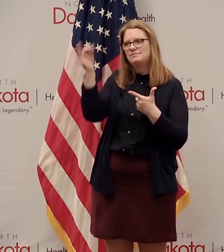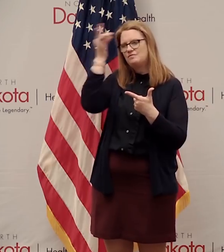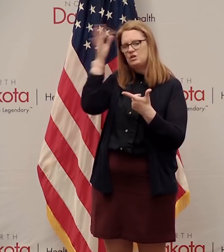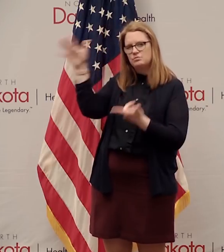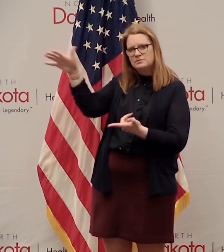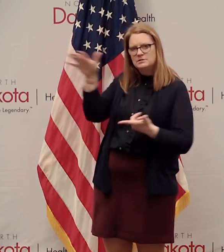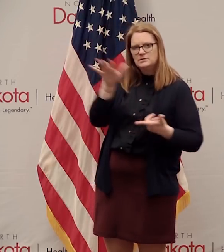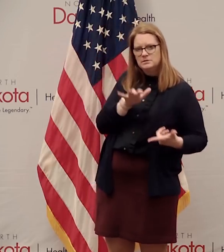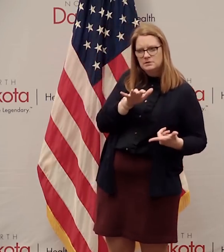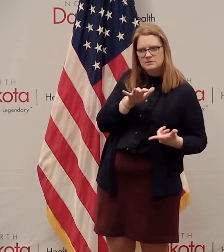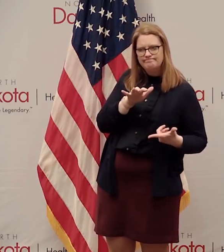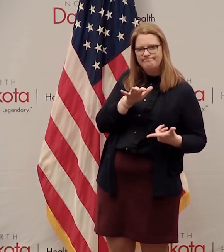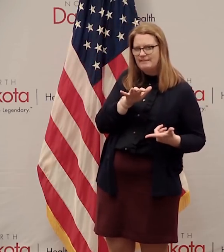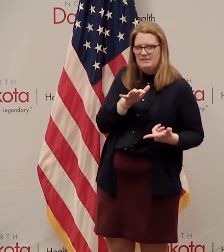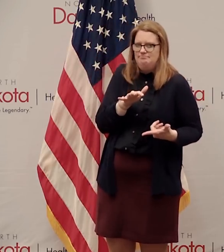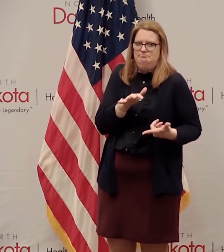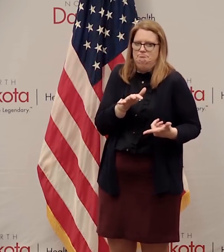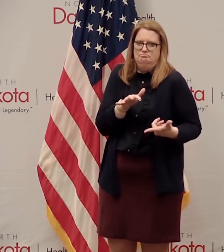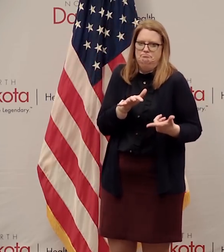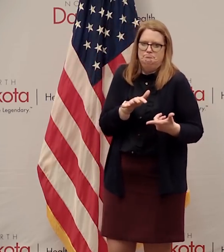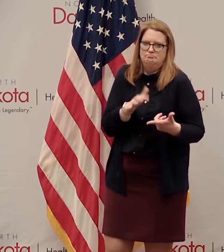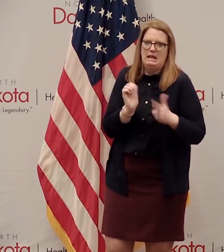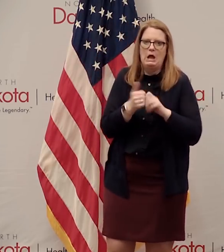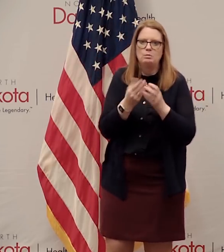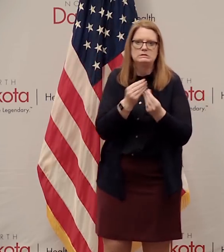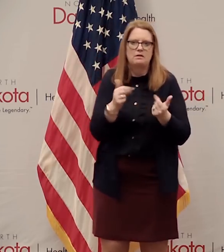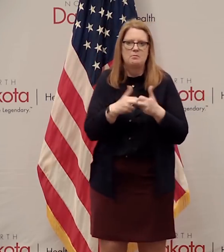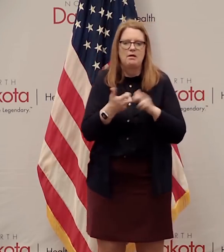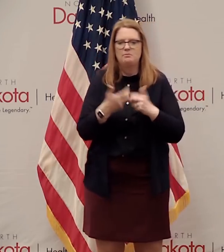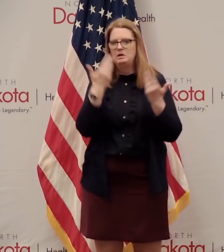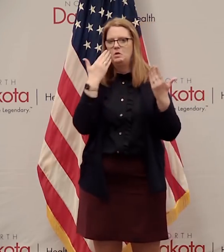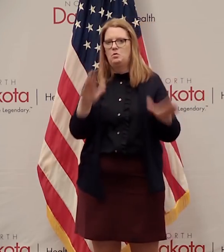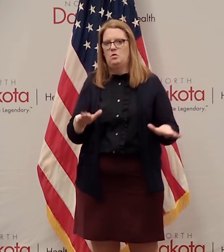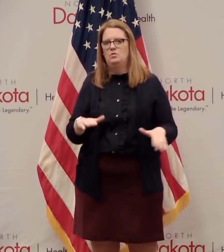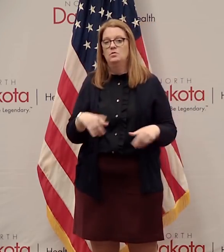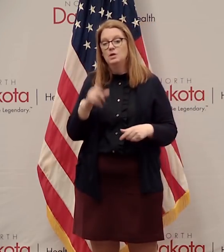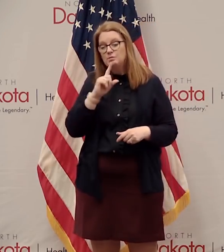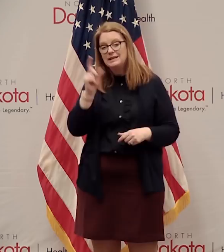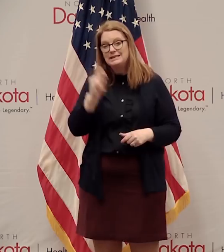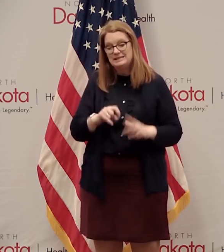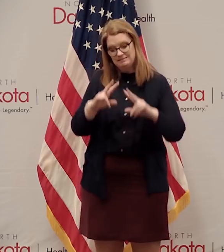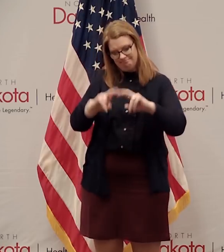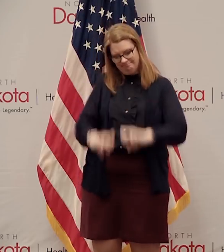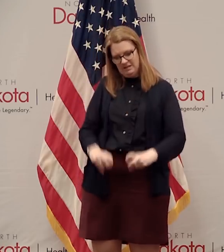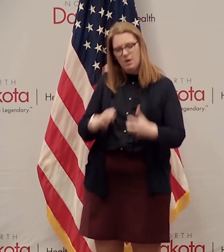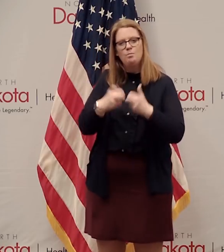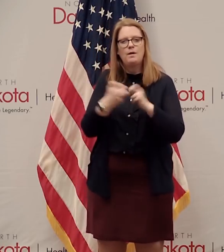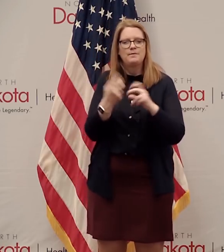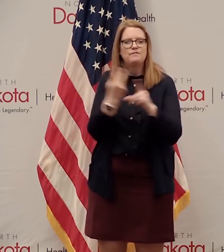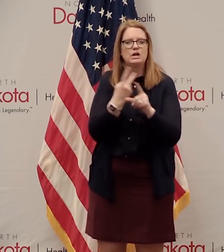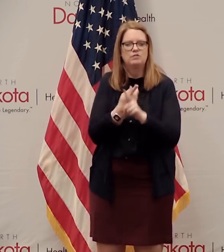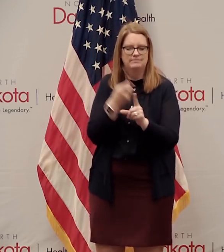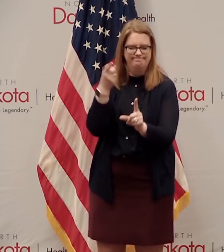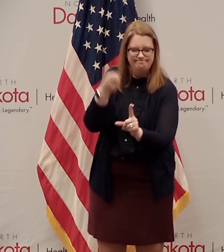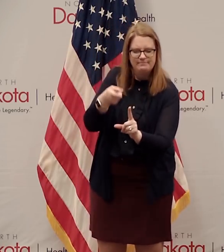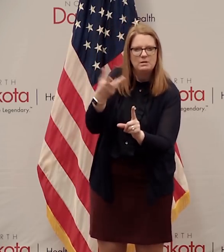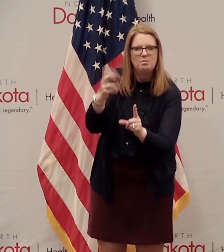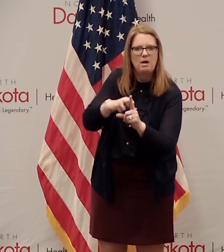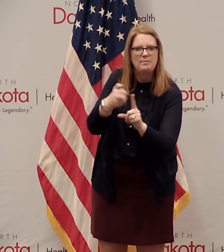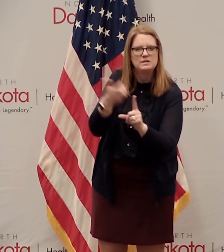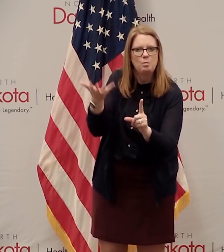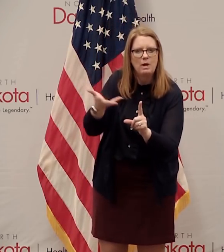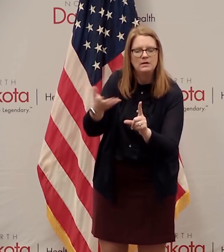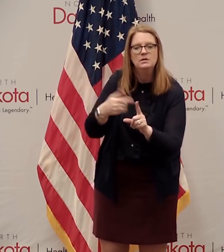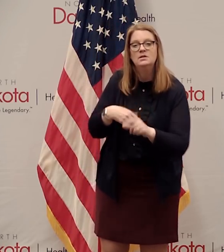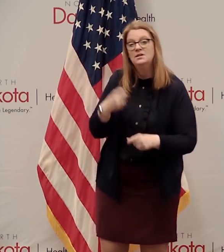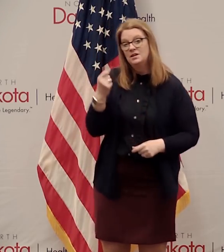how much to cut and what to cut. And so this is a case where we know there's going to be challenges in the future, but we have to have the